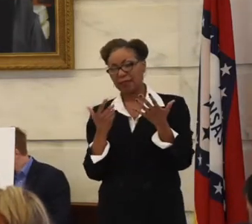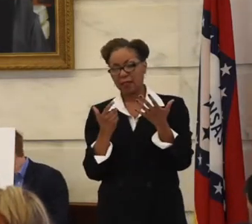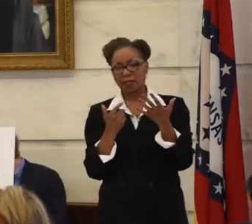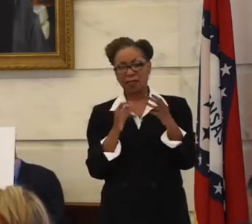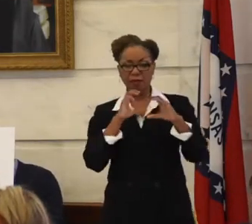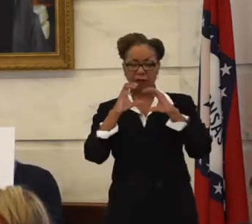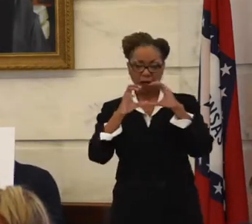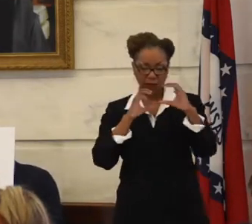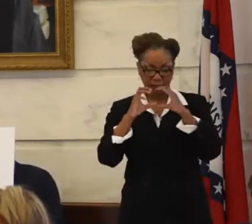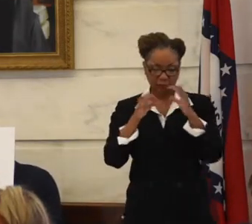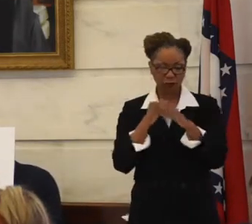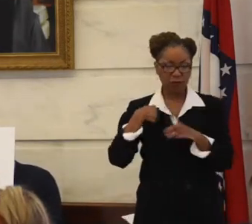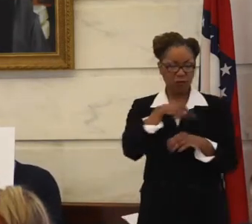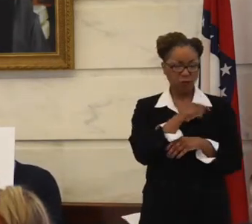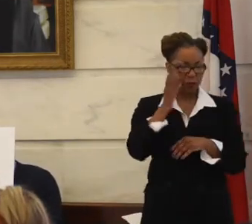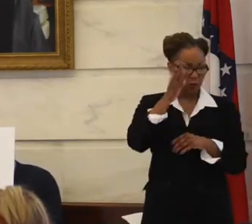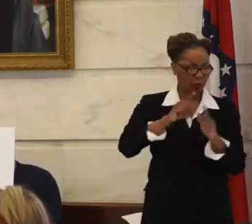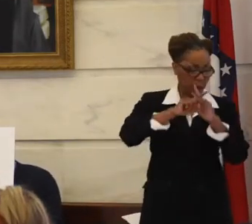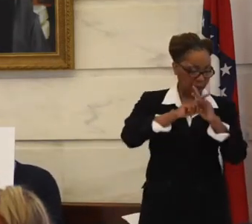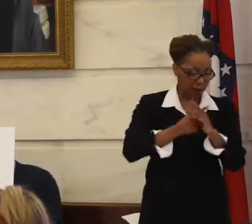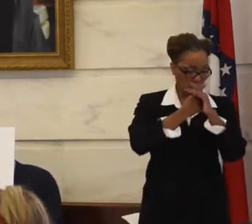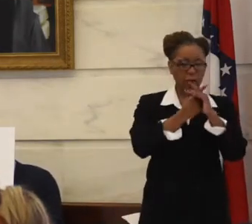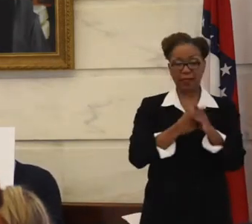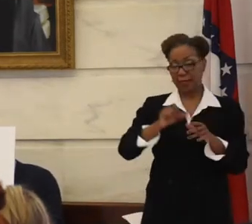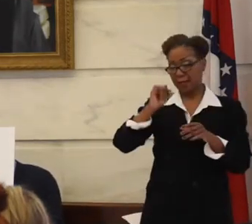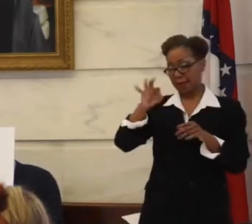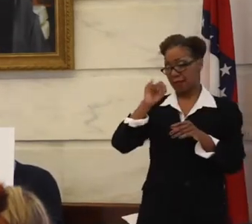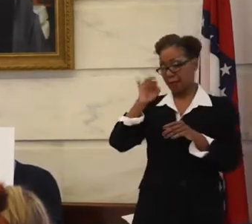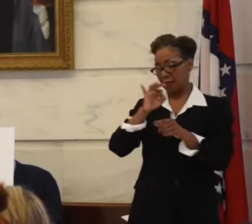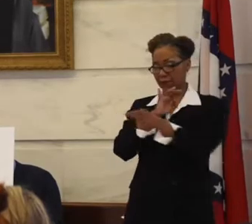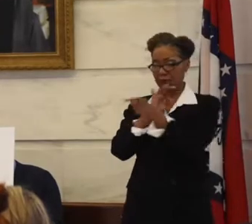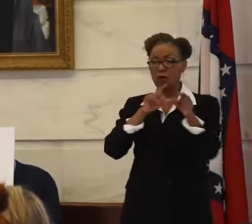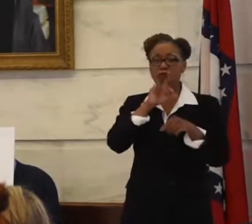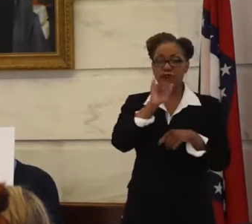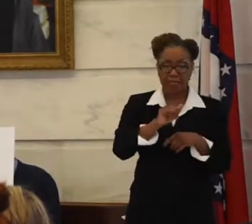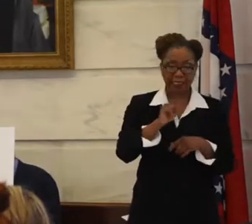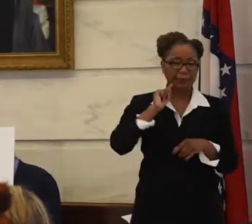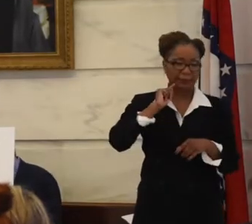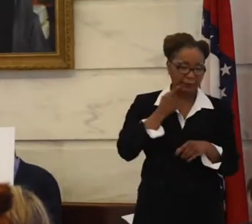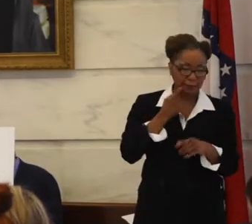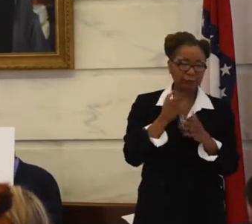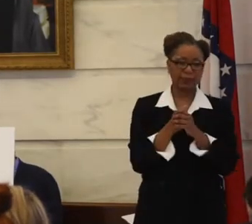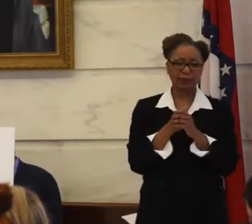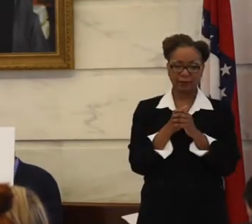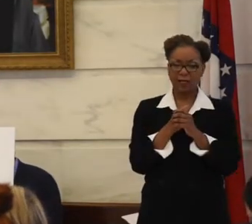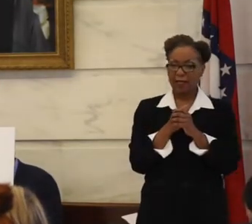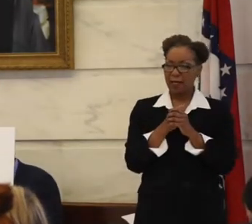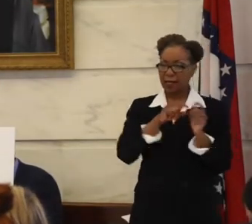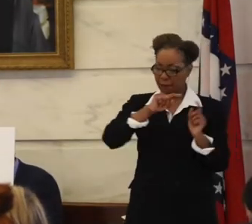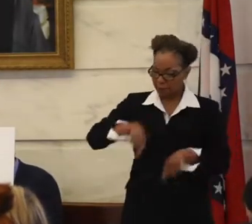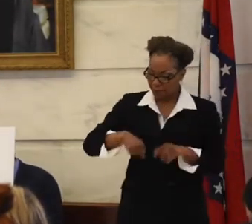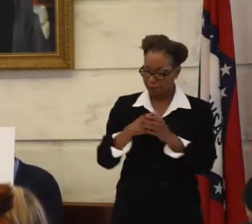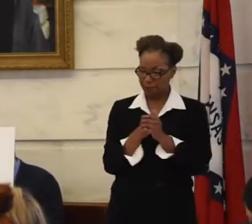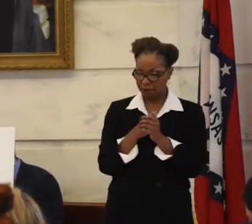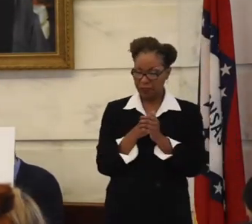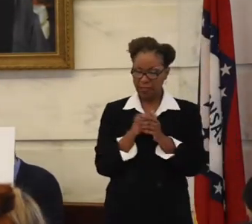the conversations that we're going to be starting. And if you're really serious in being here,